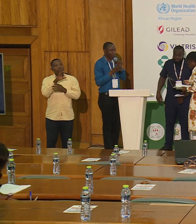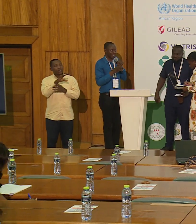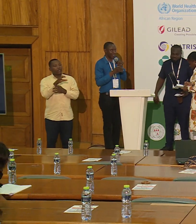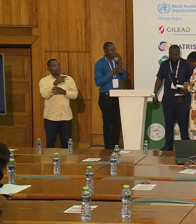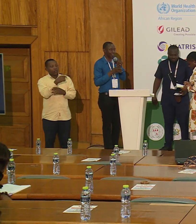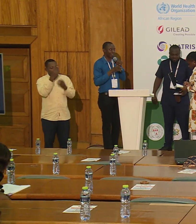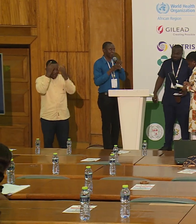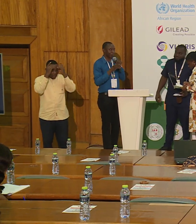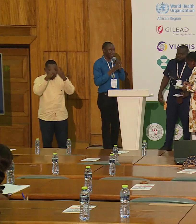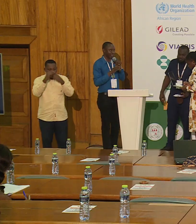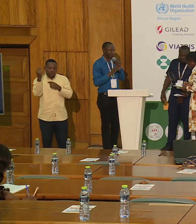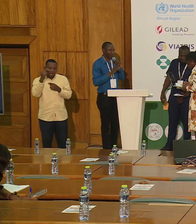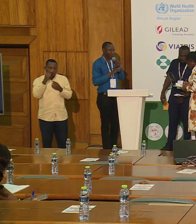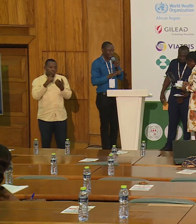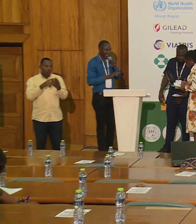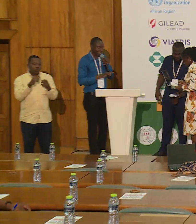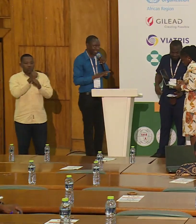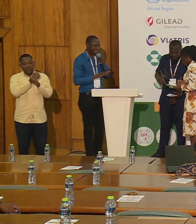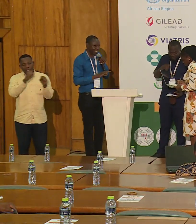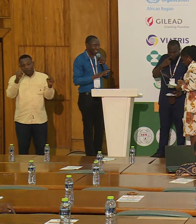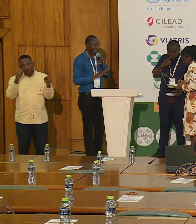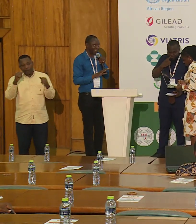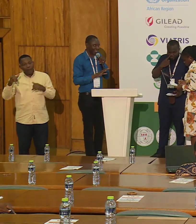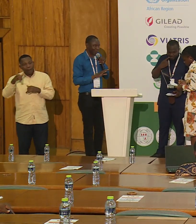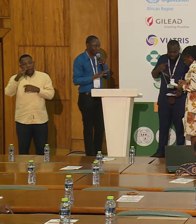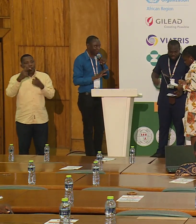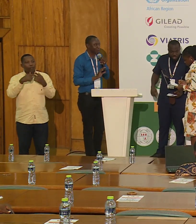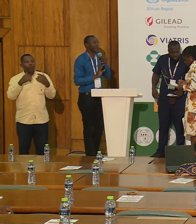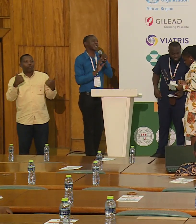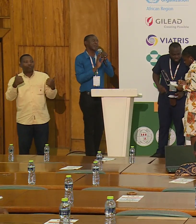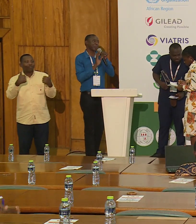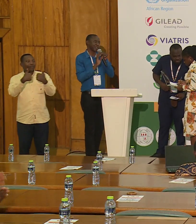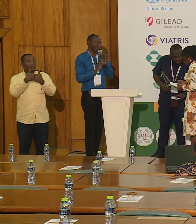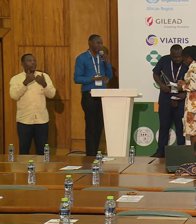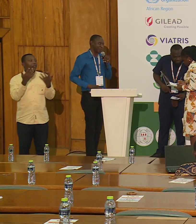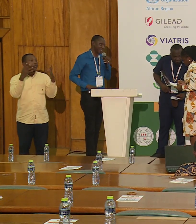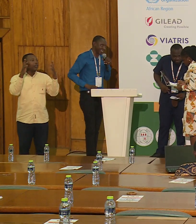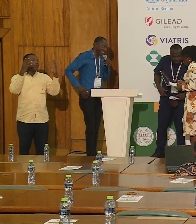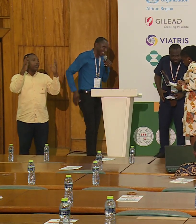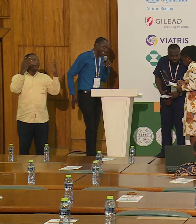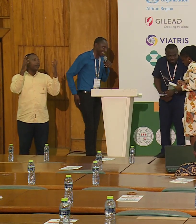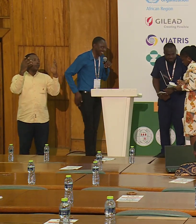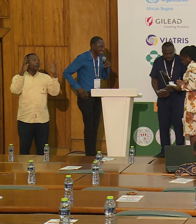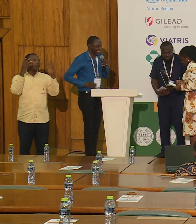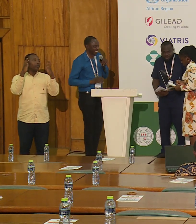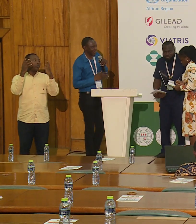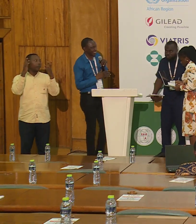to save the plane from crashing. Thank you. So clap hands for me.